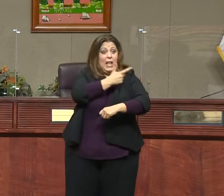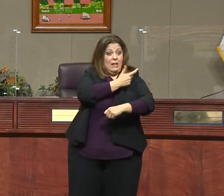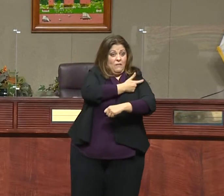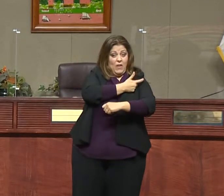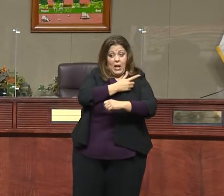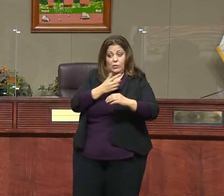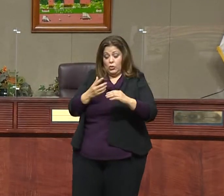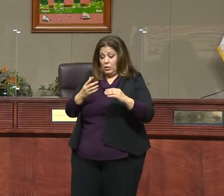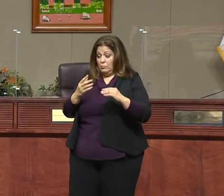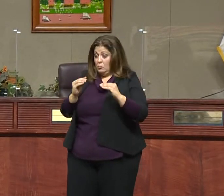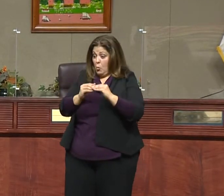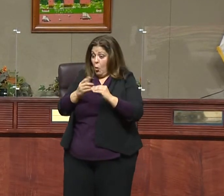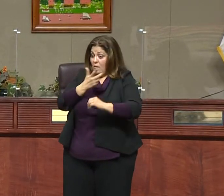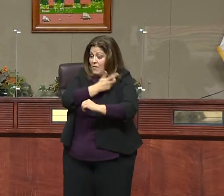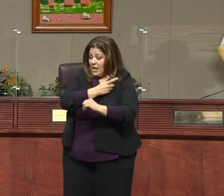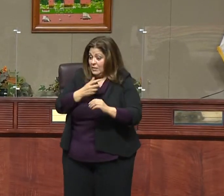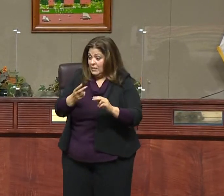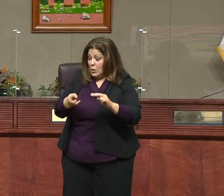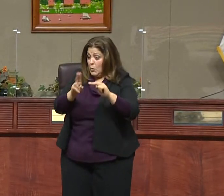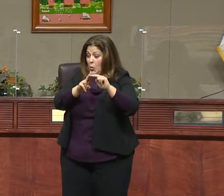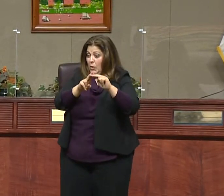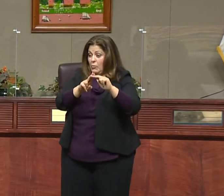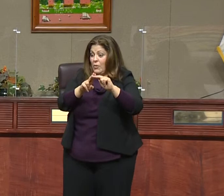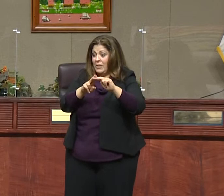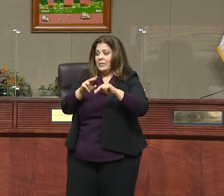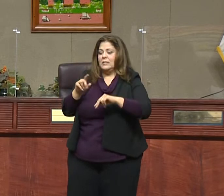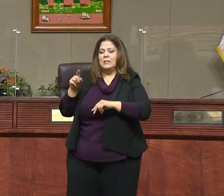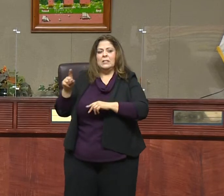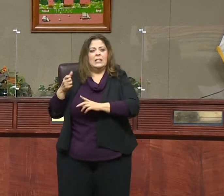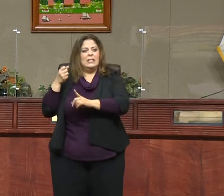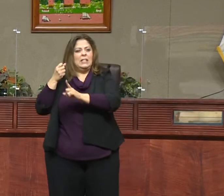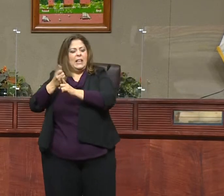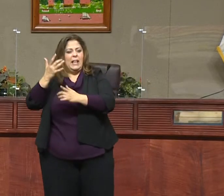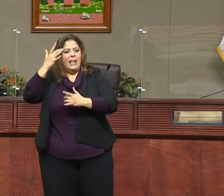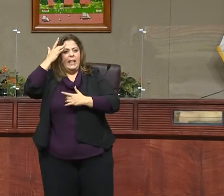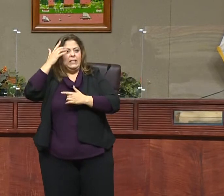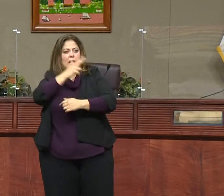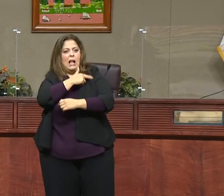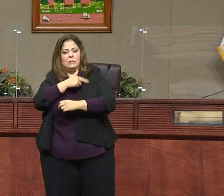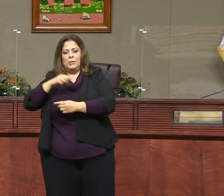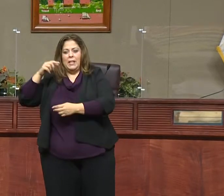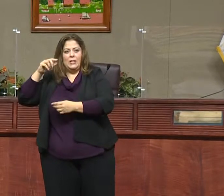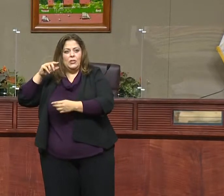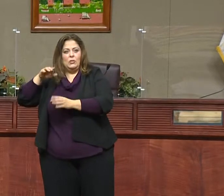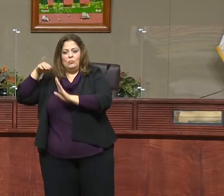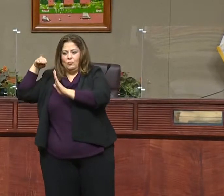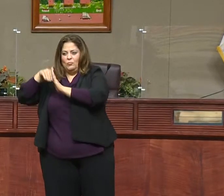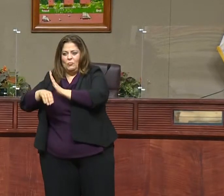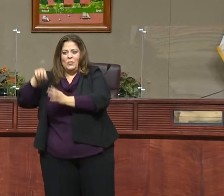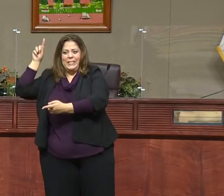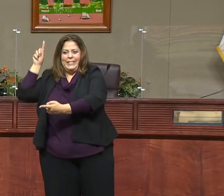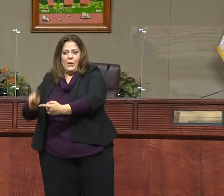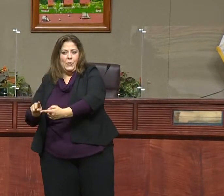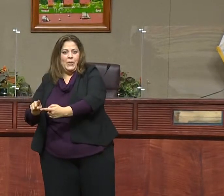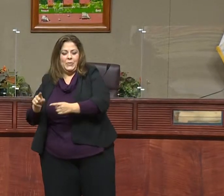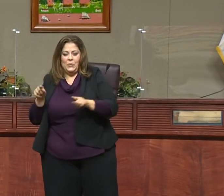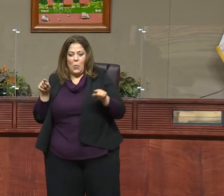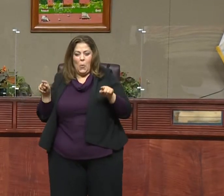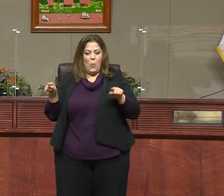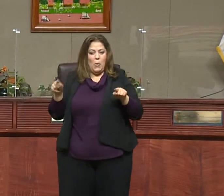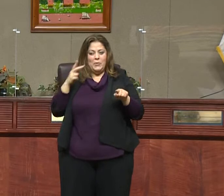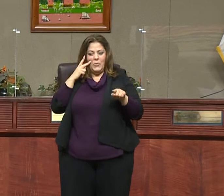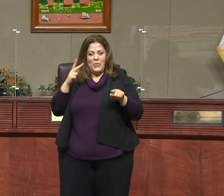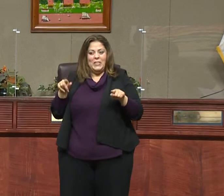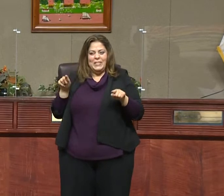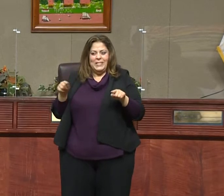of hospitalizations and deaths had a drastic downturn. And so we're hoping that we